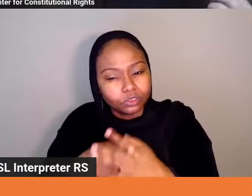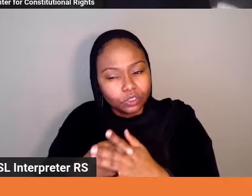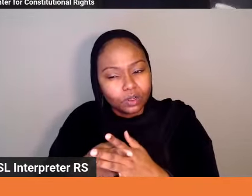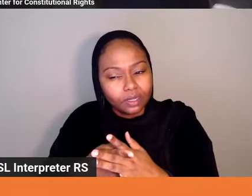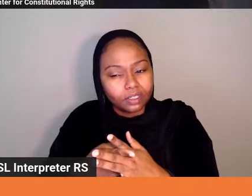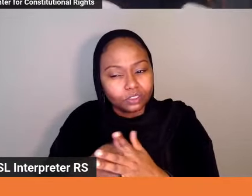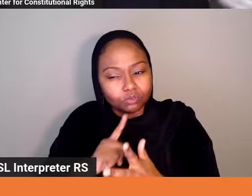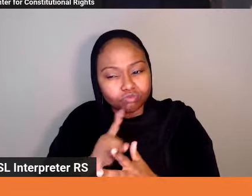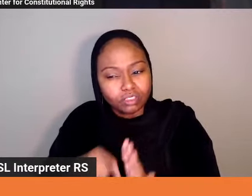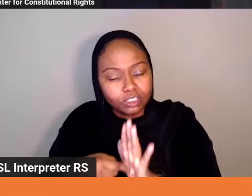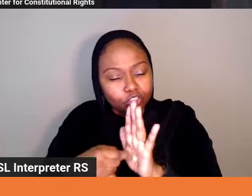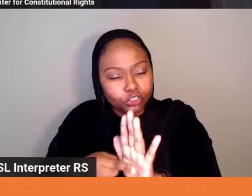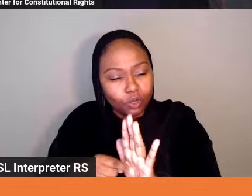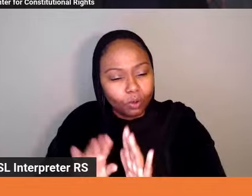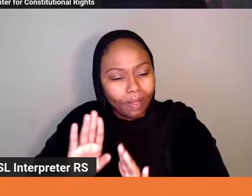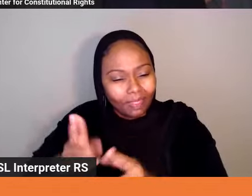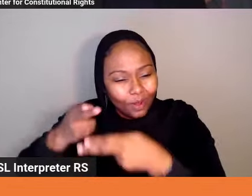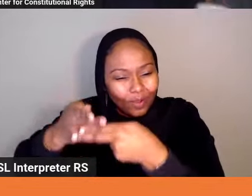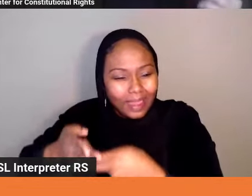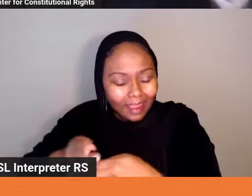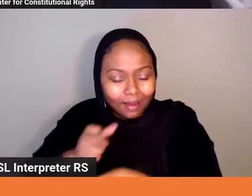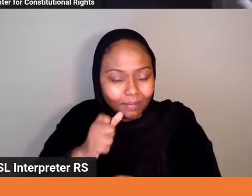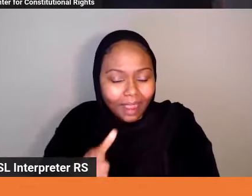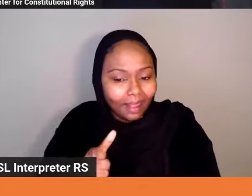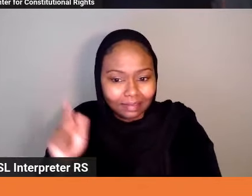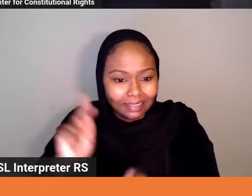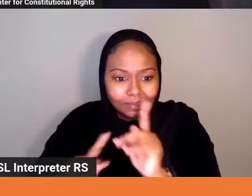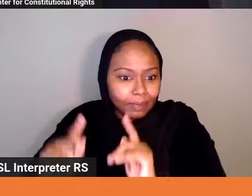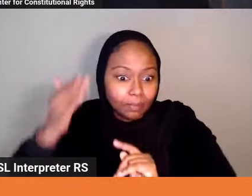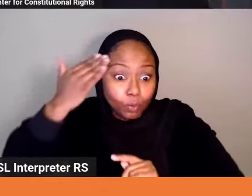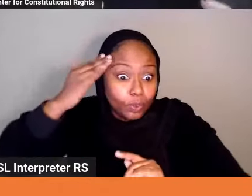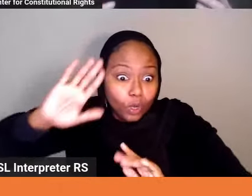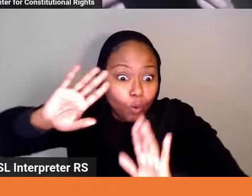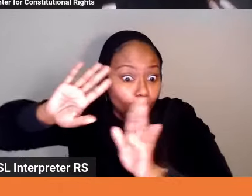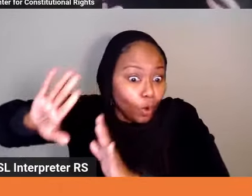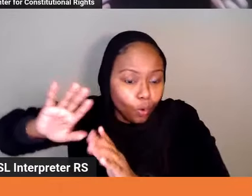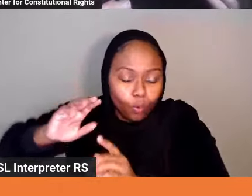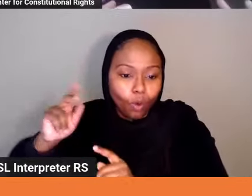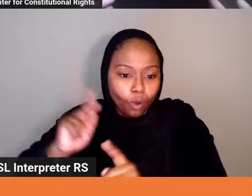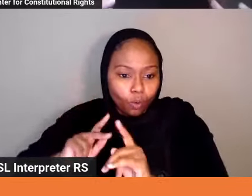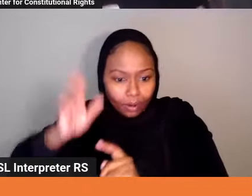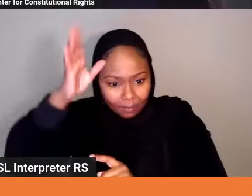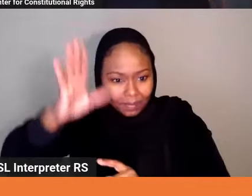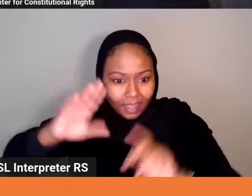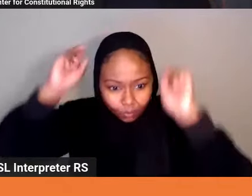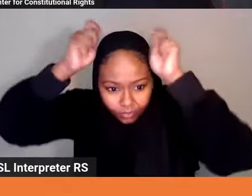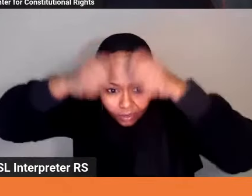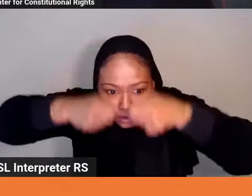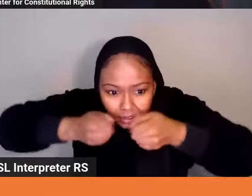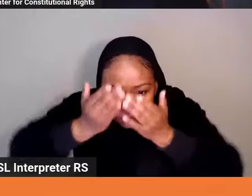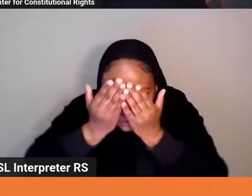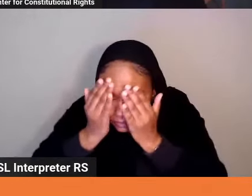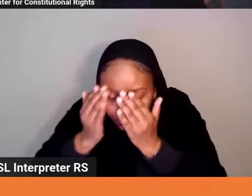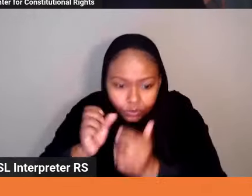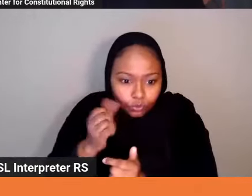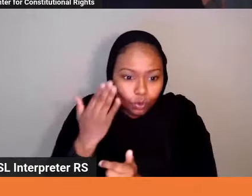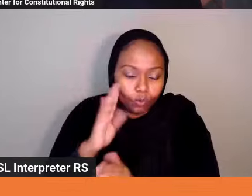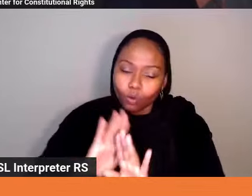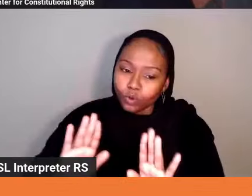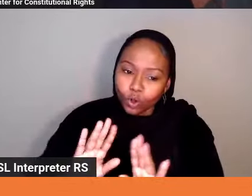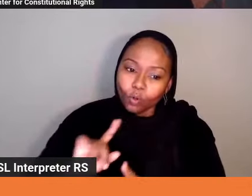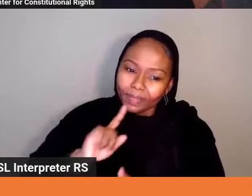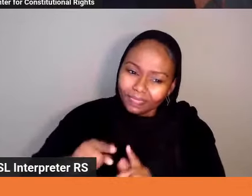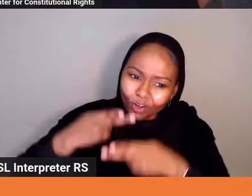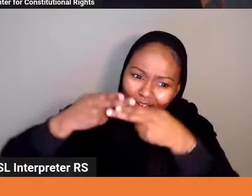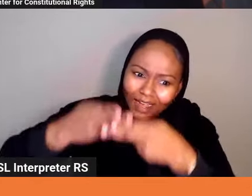to anonymous numbers or hooded individuals and starting to tell their story. But when we